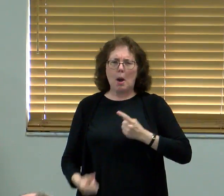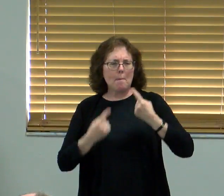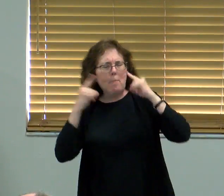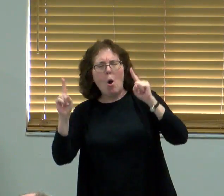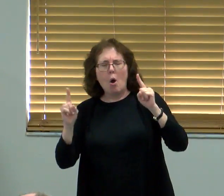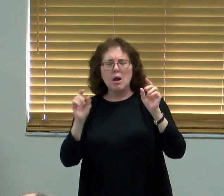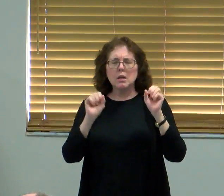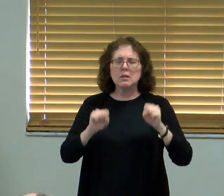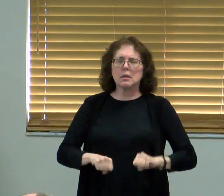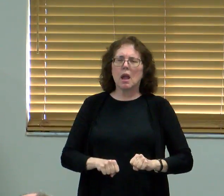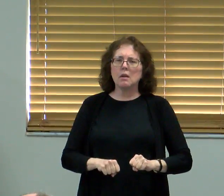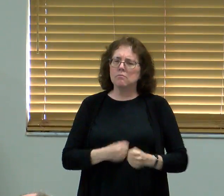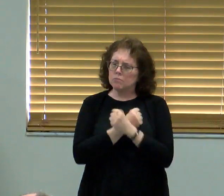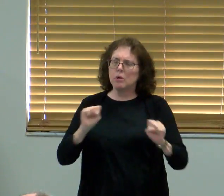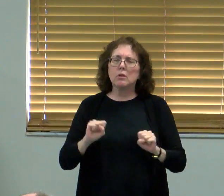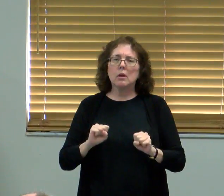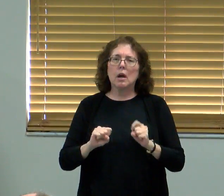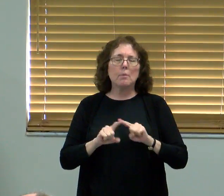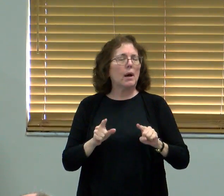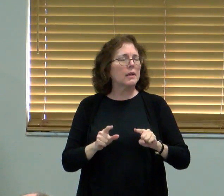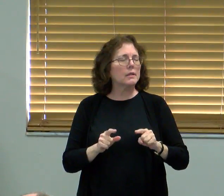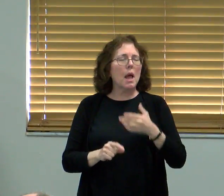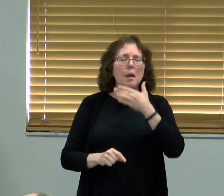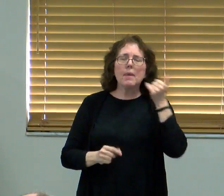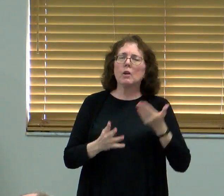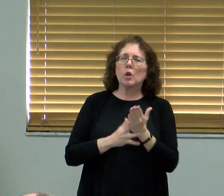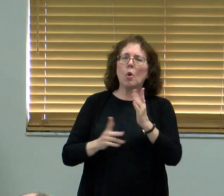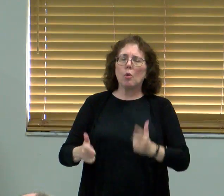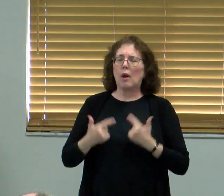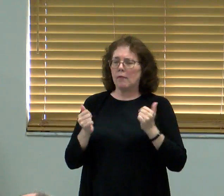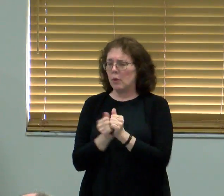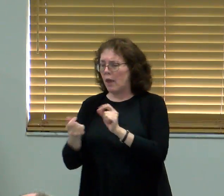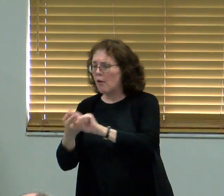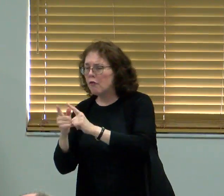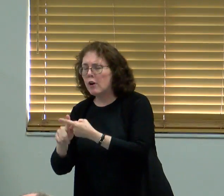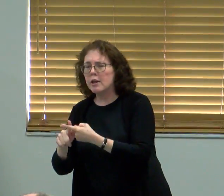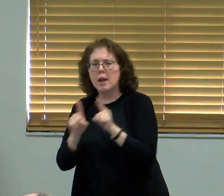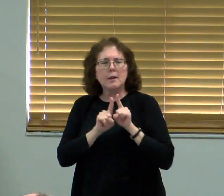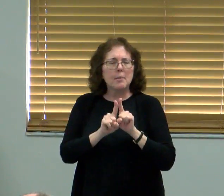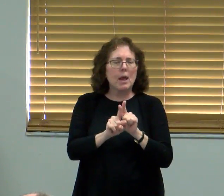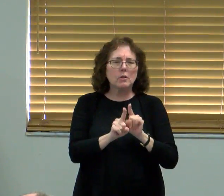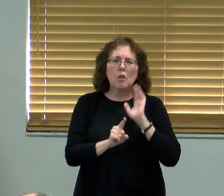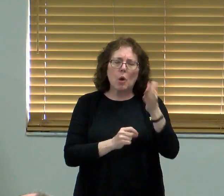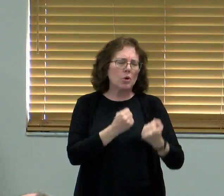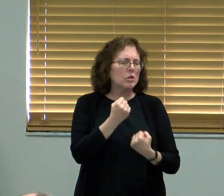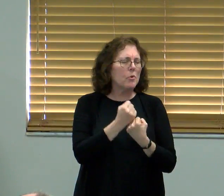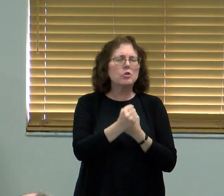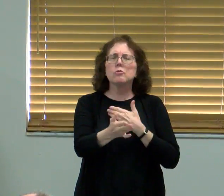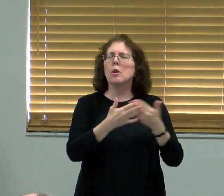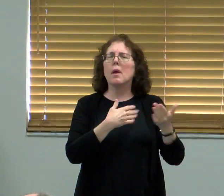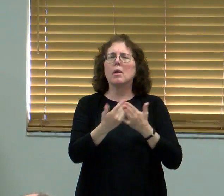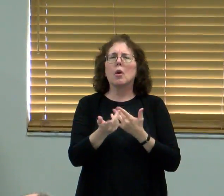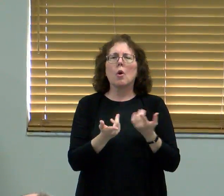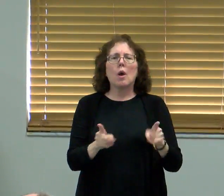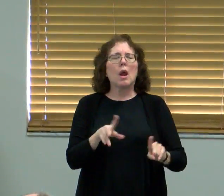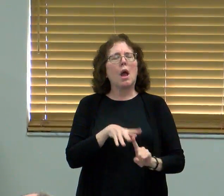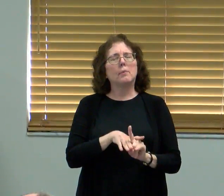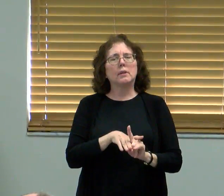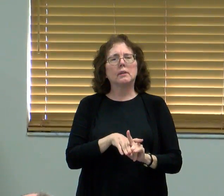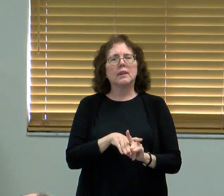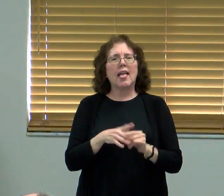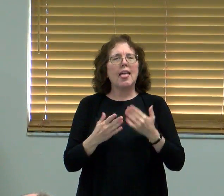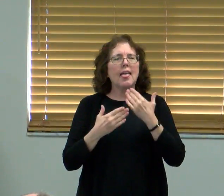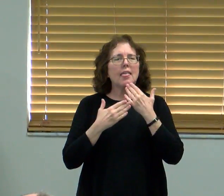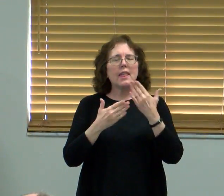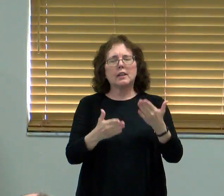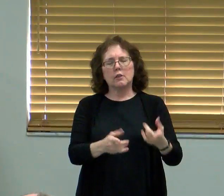survivors. But it's always better to go through life with a friend, companion, and someone who will support you no matter what. Thank you for providing